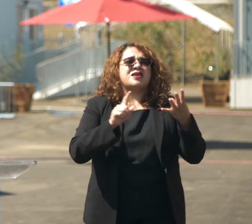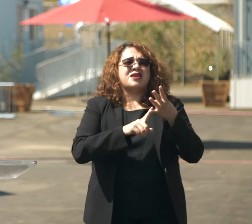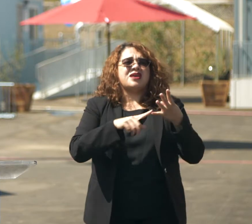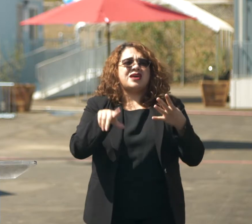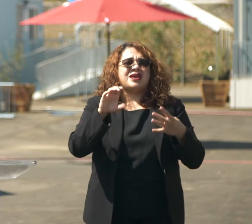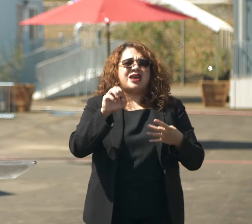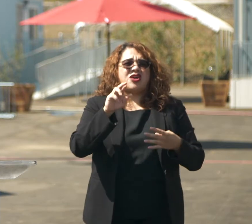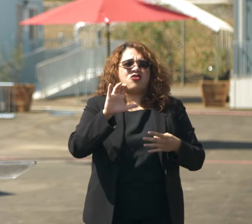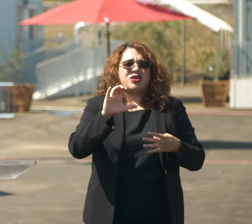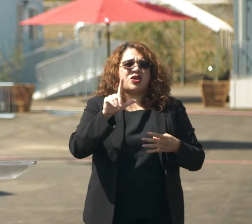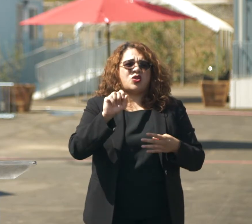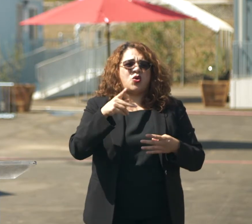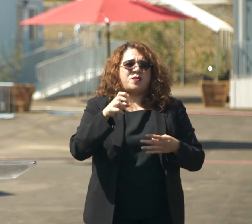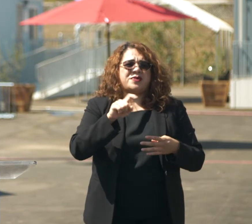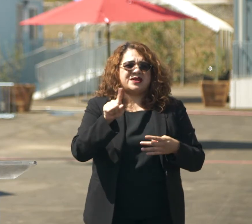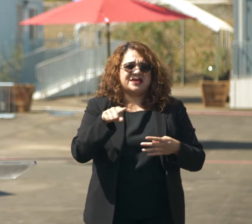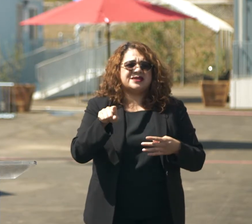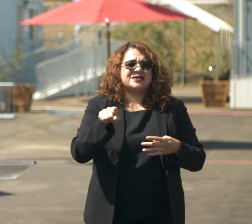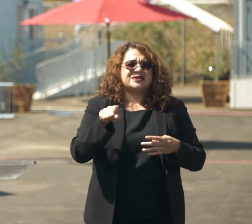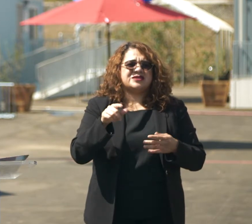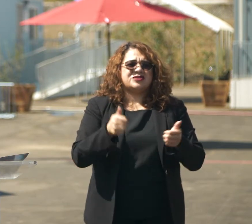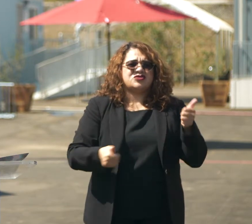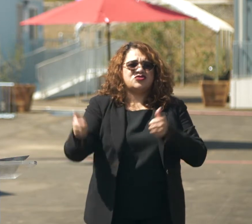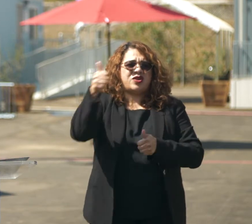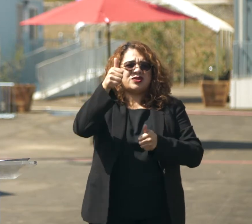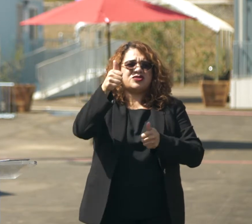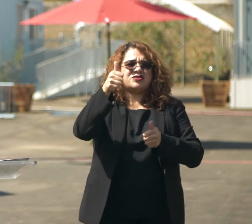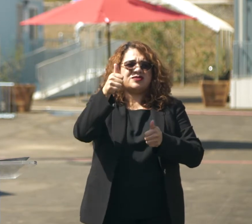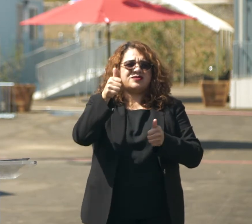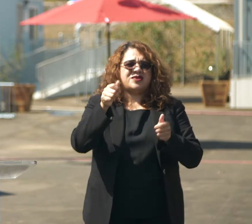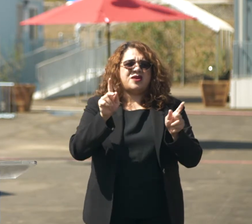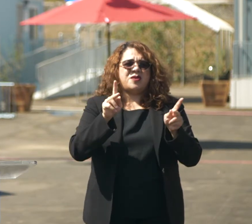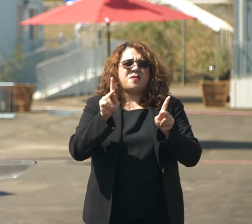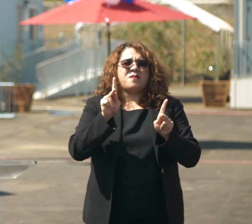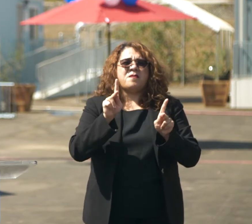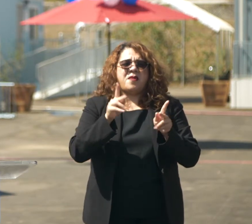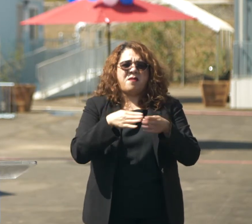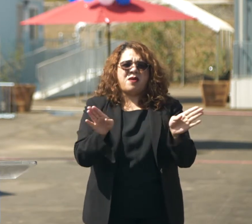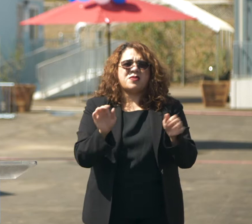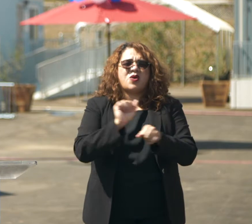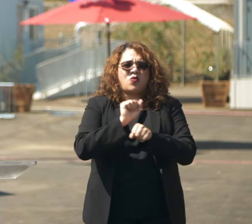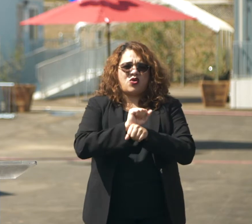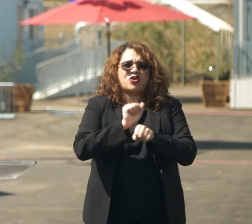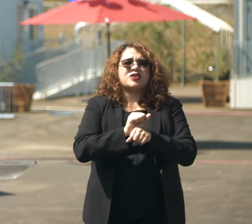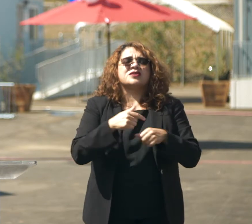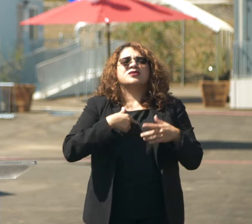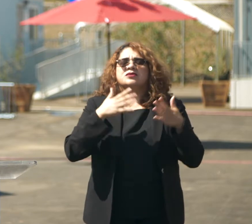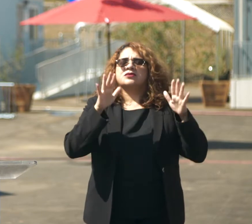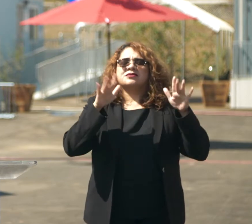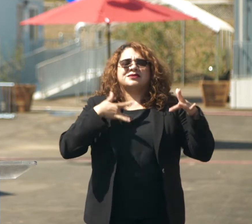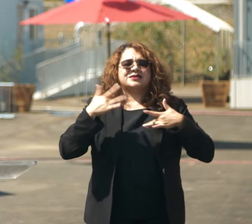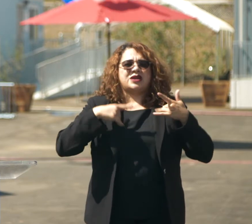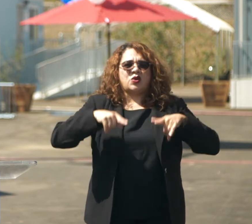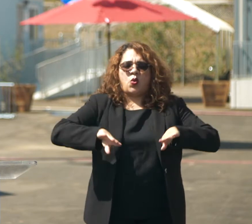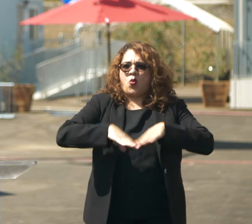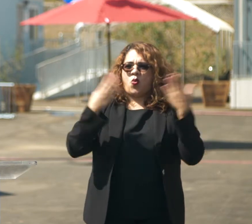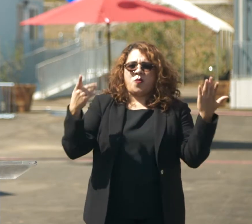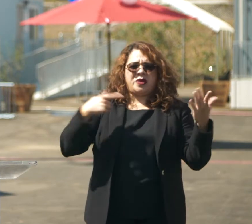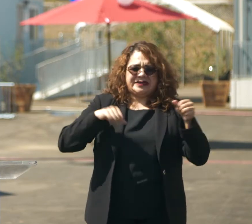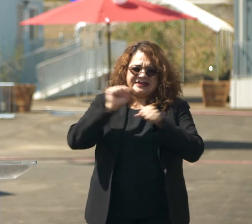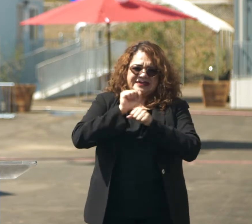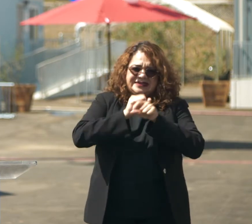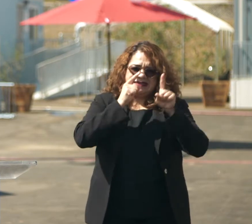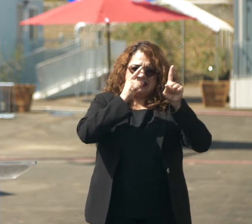and really important for our community. As everyone knows, having a safe place to live, to